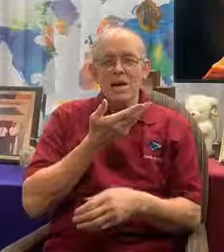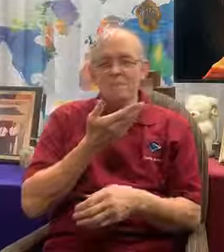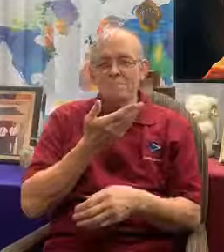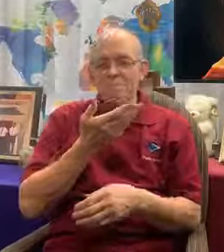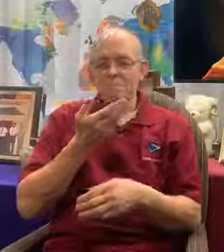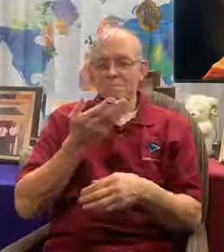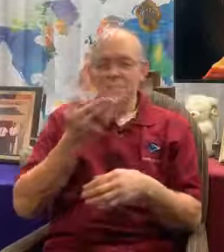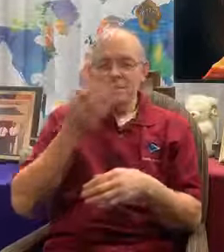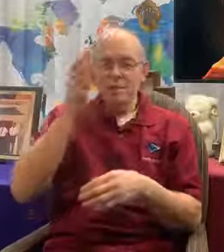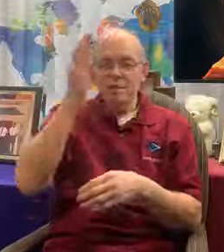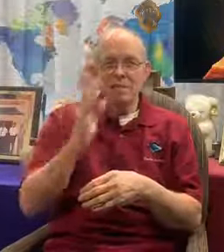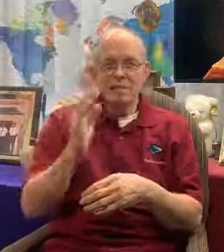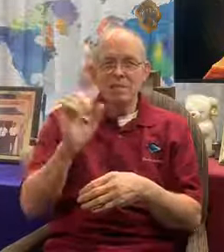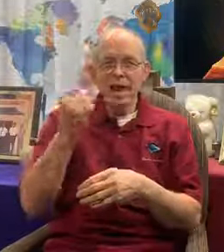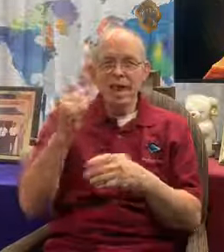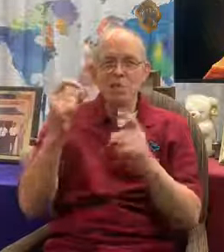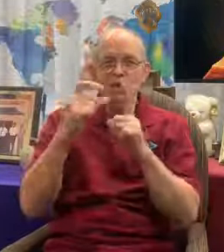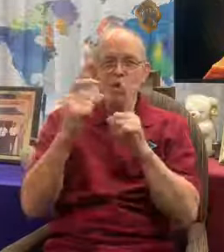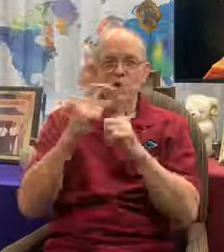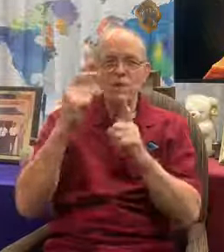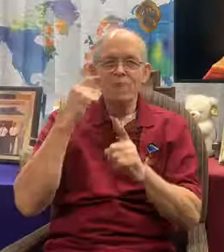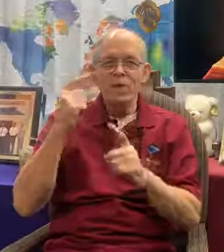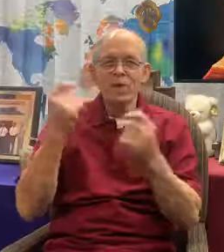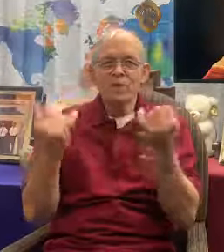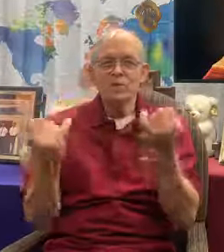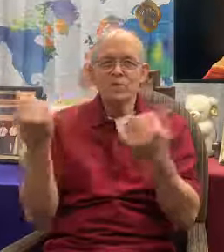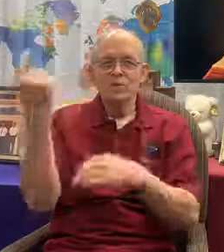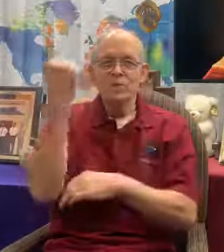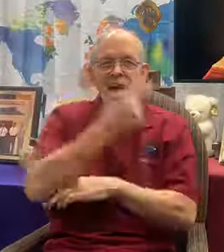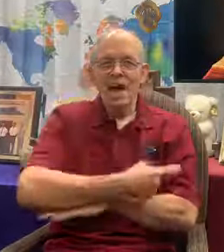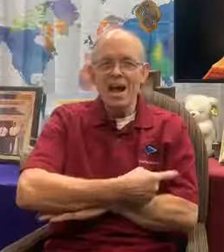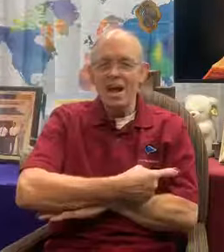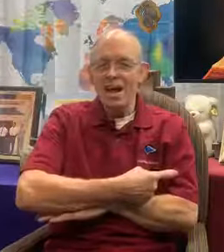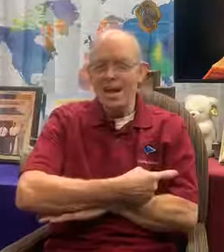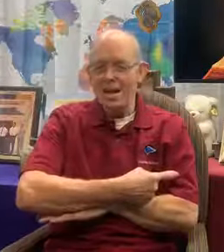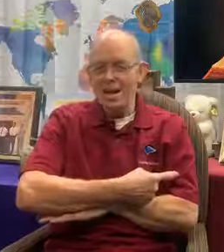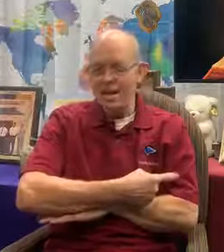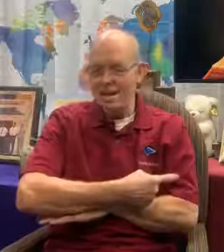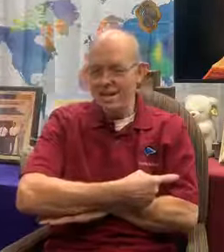Welcome. God's word for today.